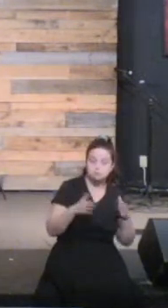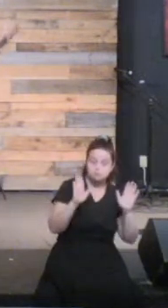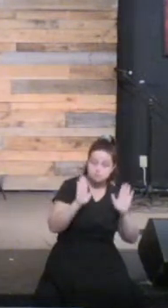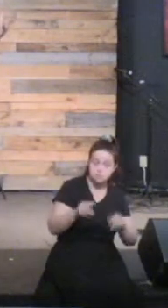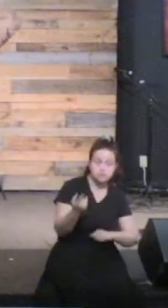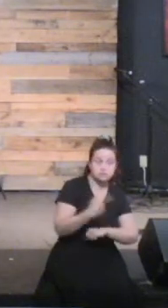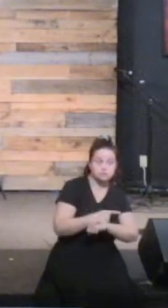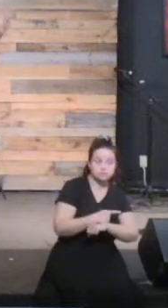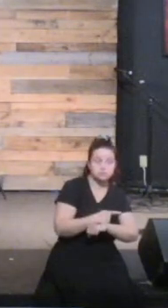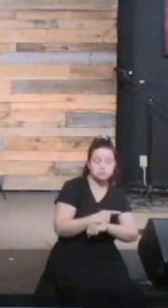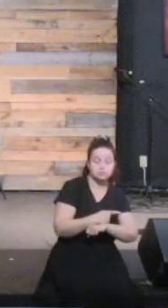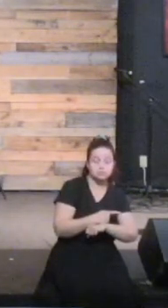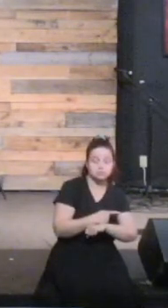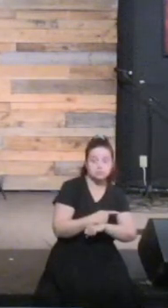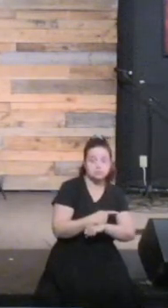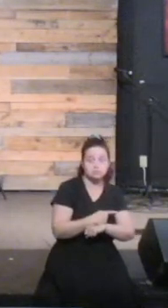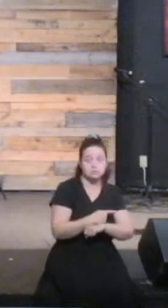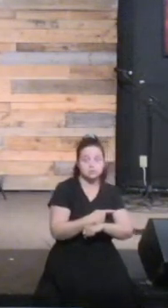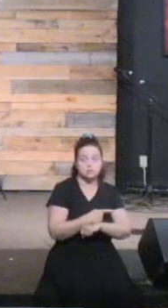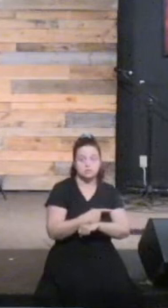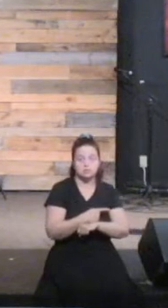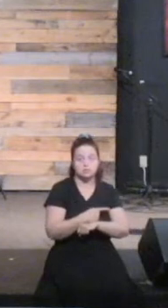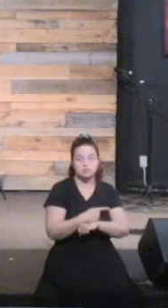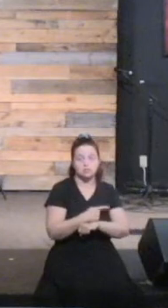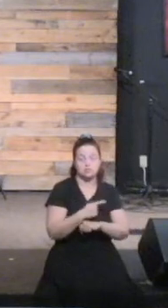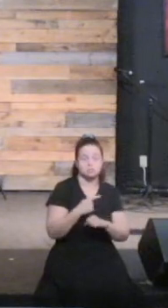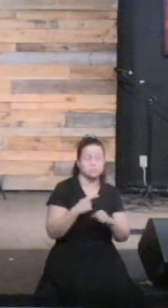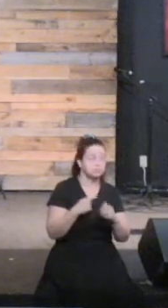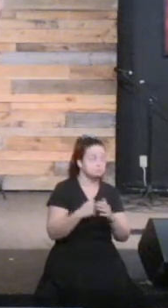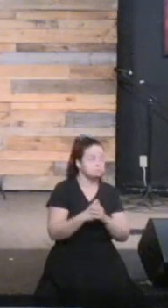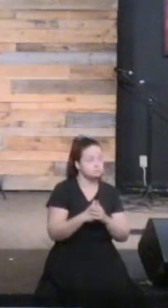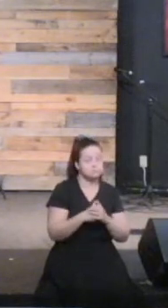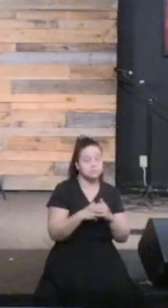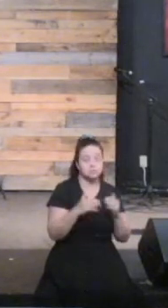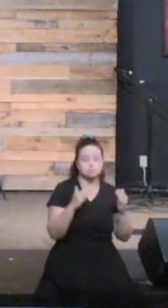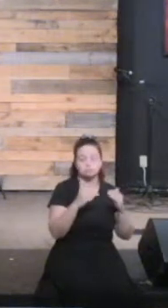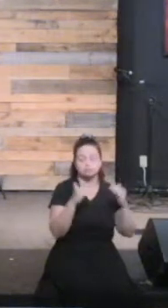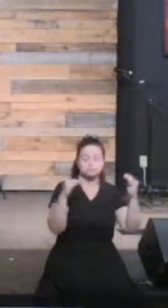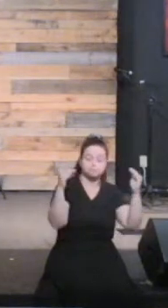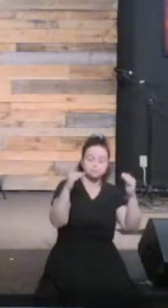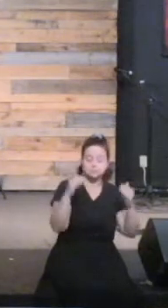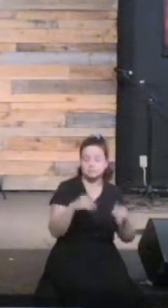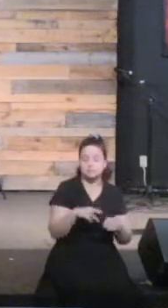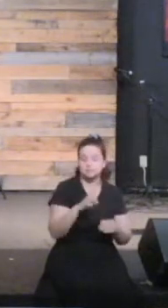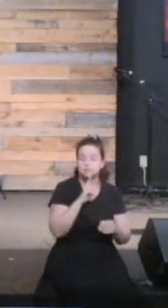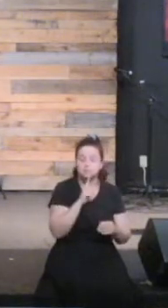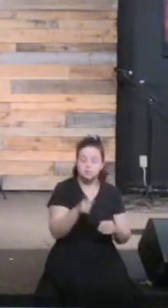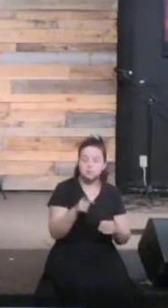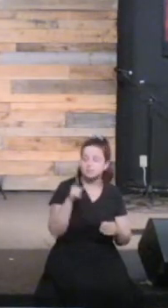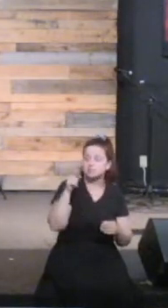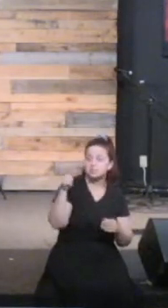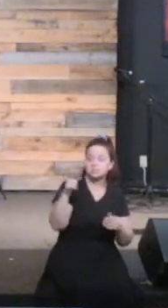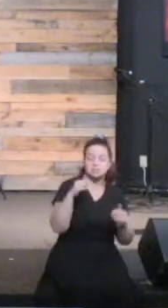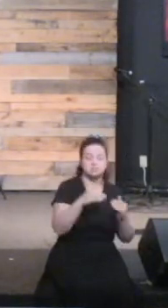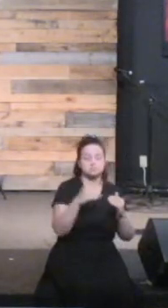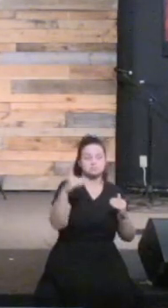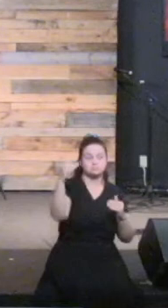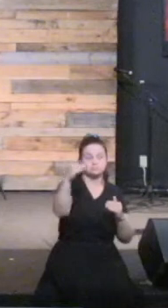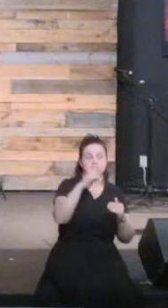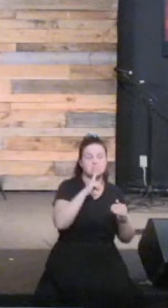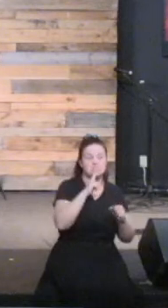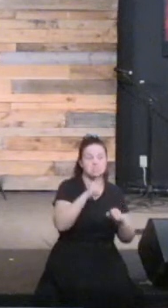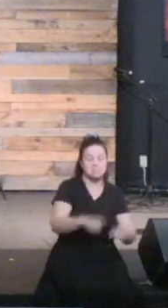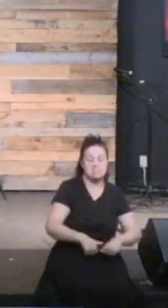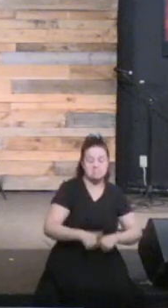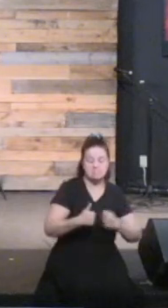on the cosmic scale of reality with him as the ultimate Supreme reality if you prayed to